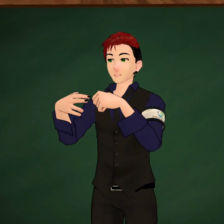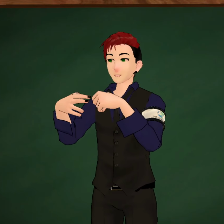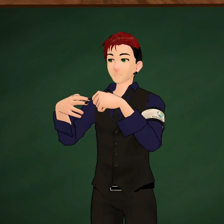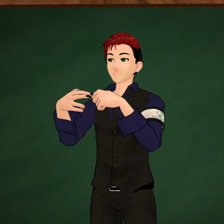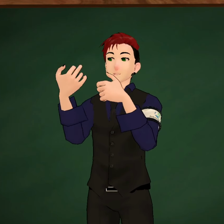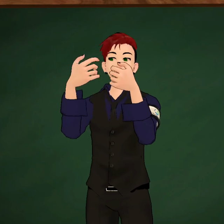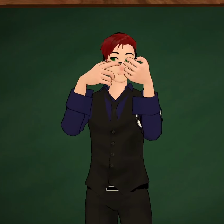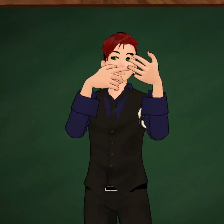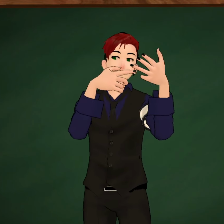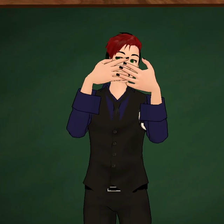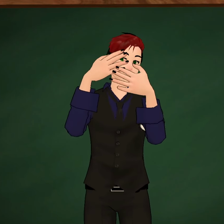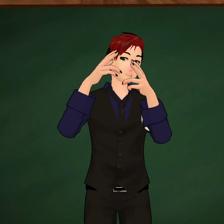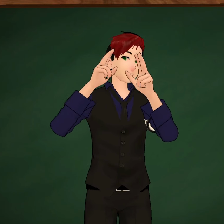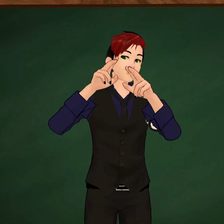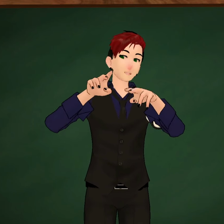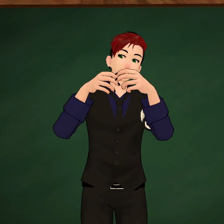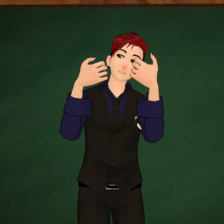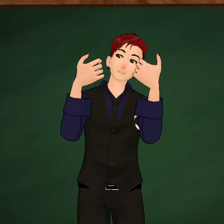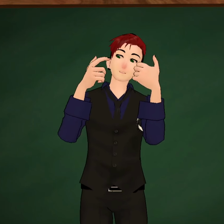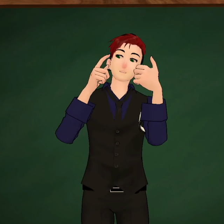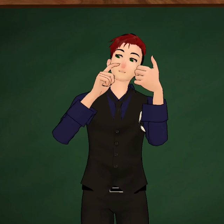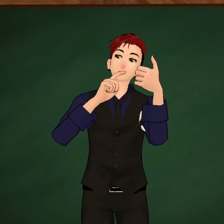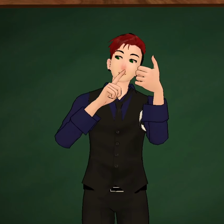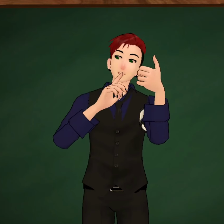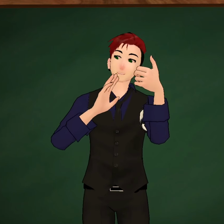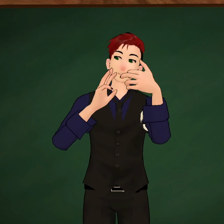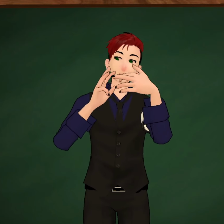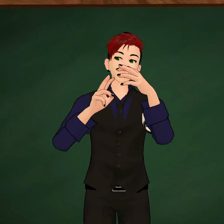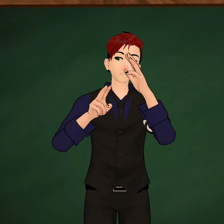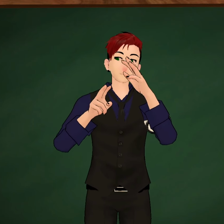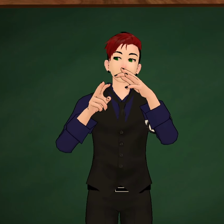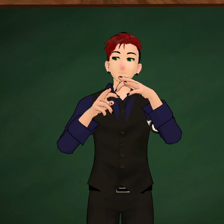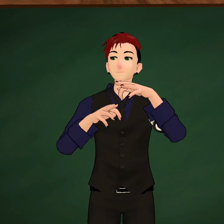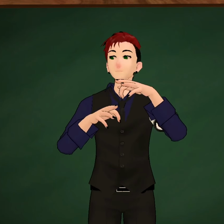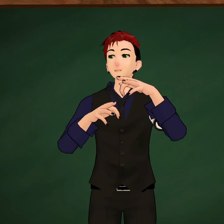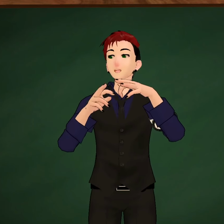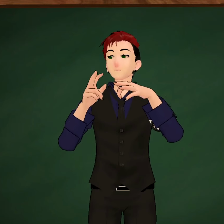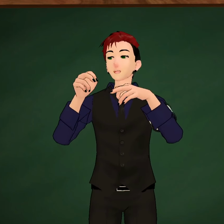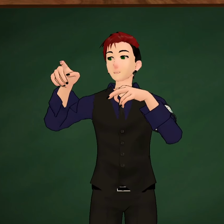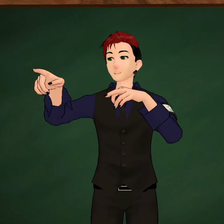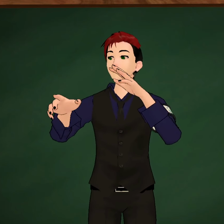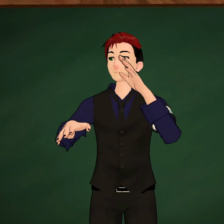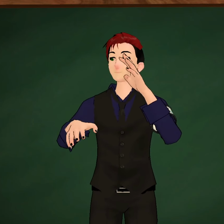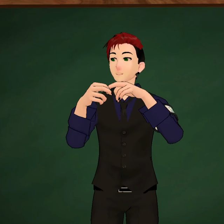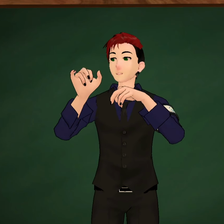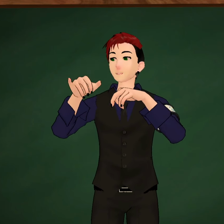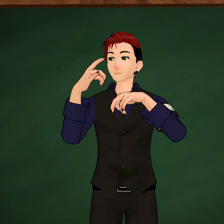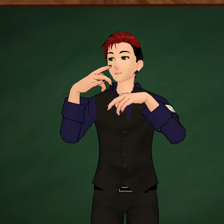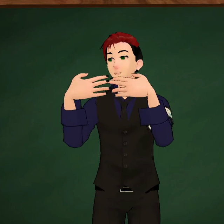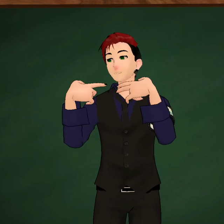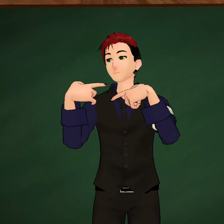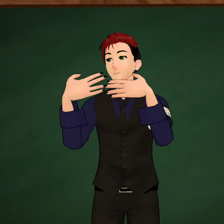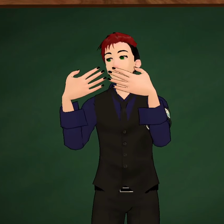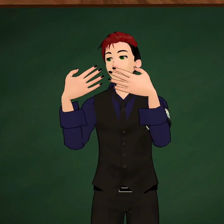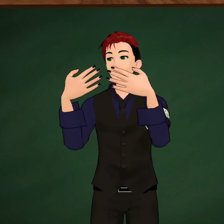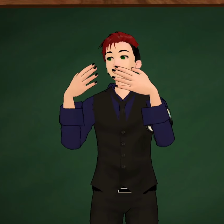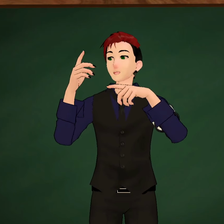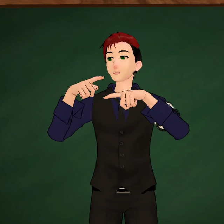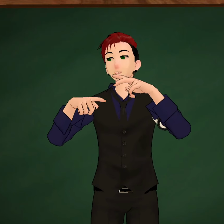it. Anybody else willing to look, like, they're really, really cool videos, but I will do that for you because I can't